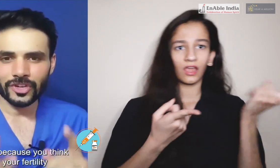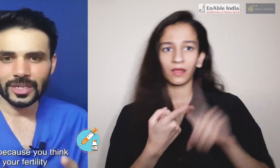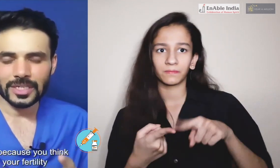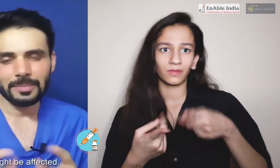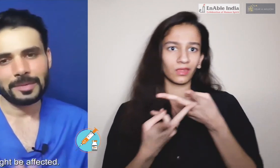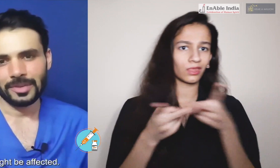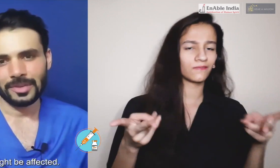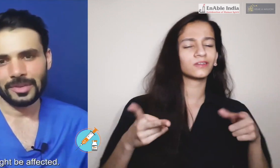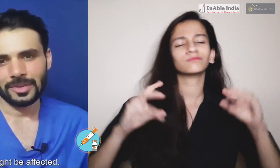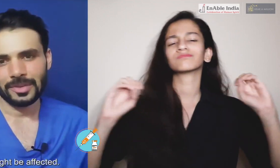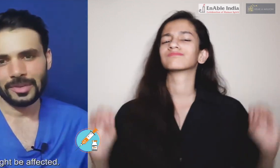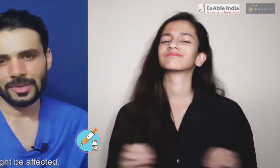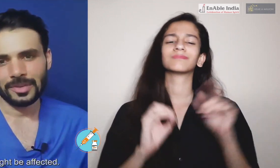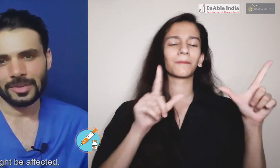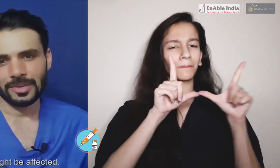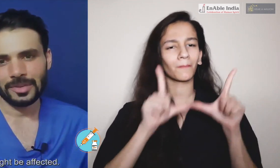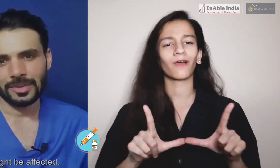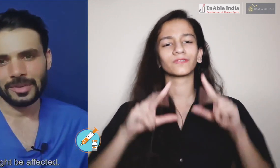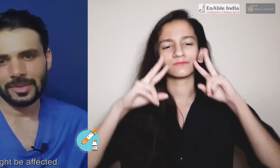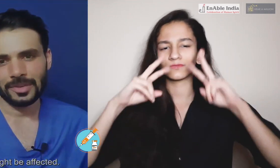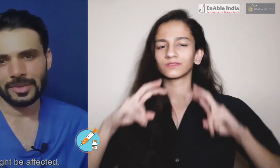your fertility might be affected.